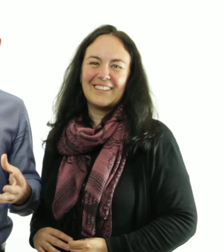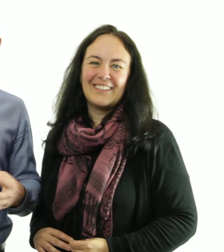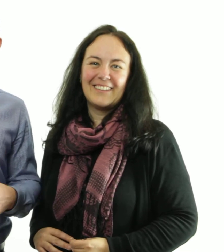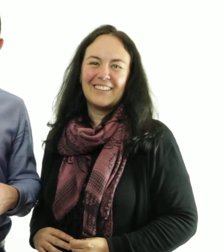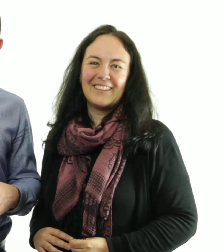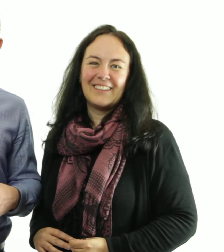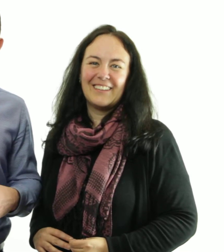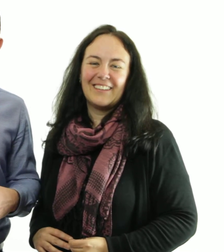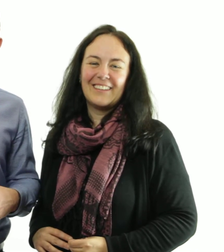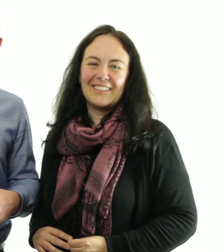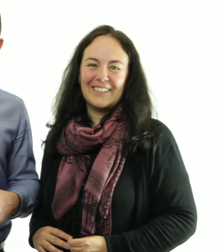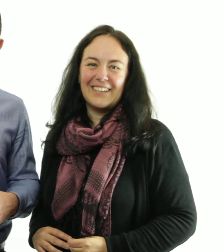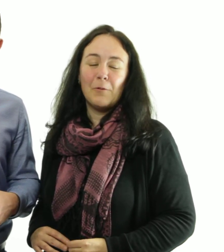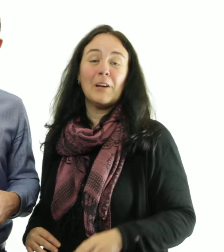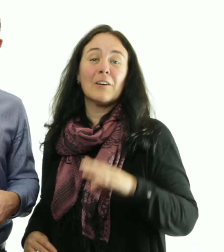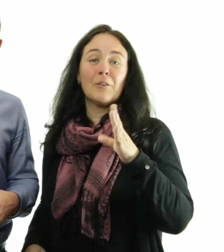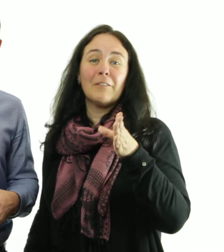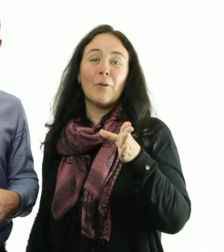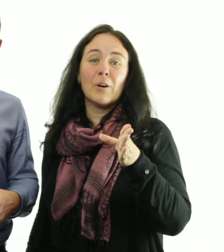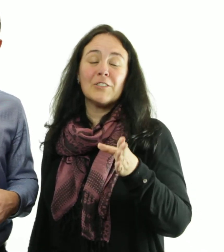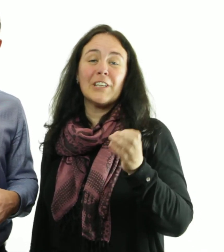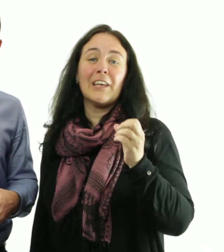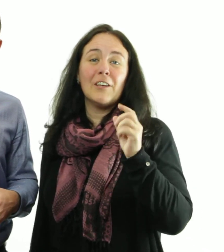Superpreneur Mastermind Day. Yeah, we are looking forward to taking you